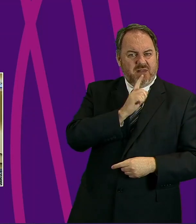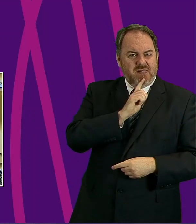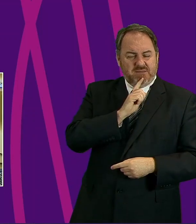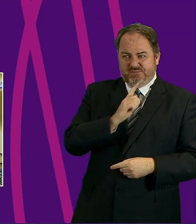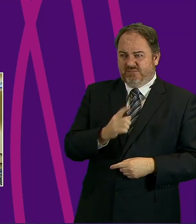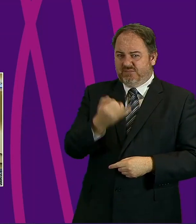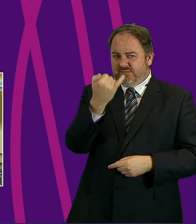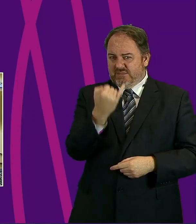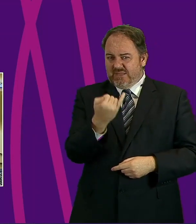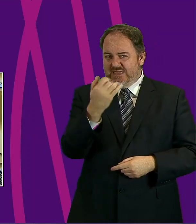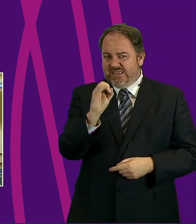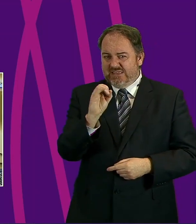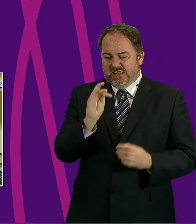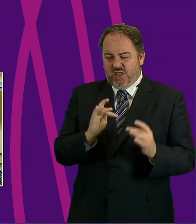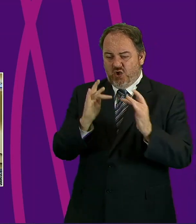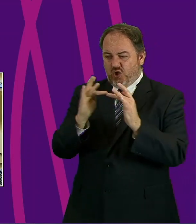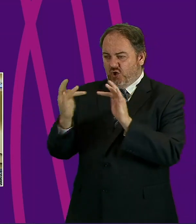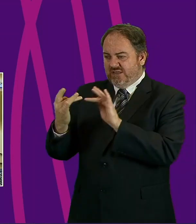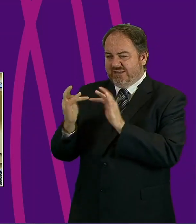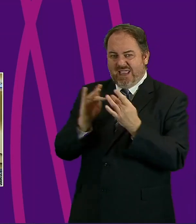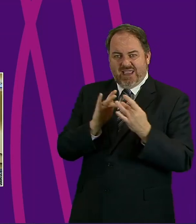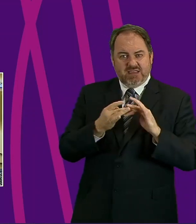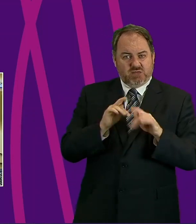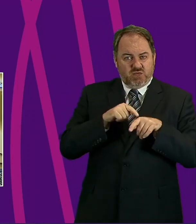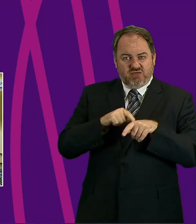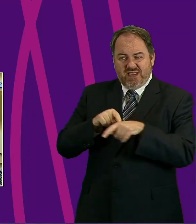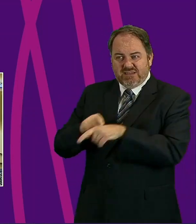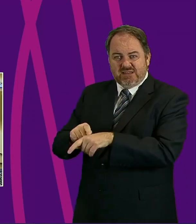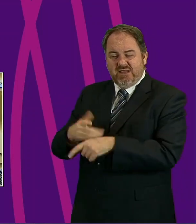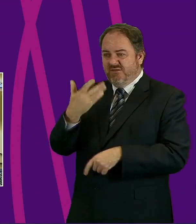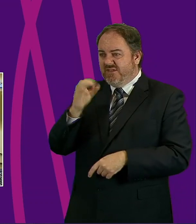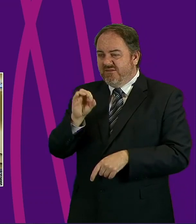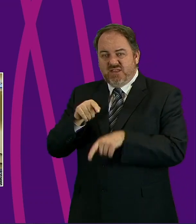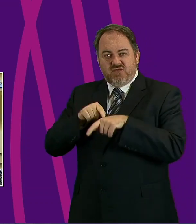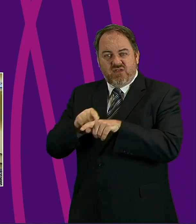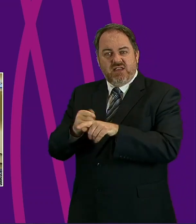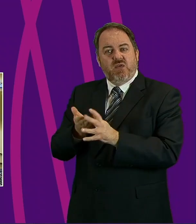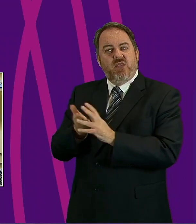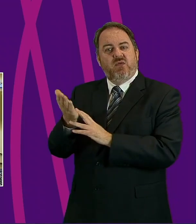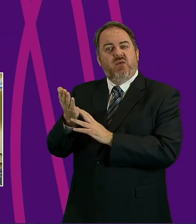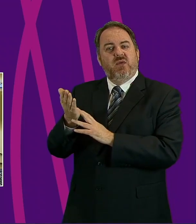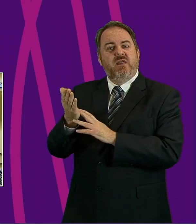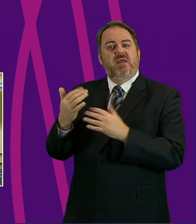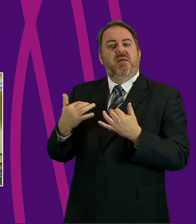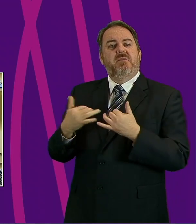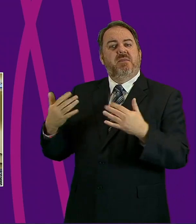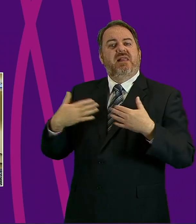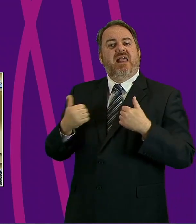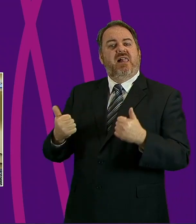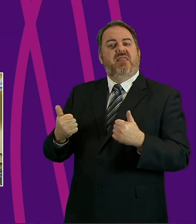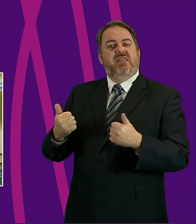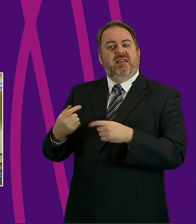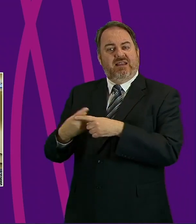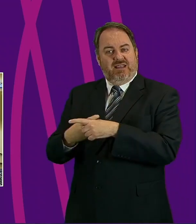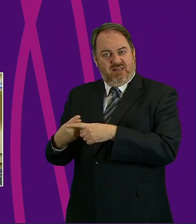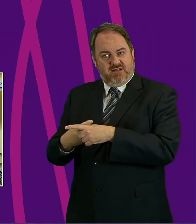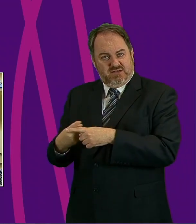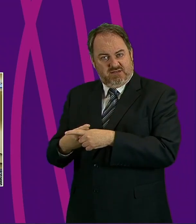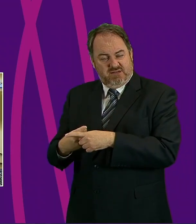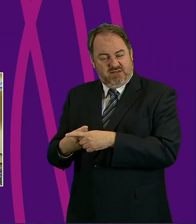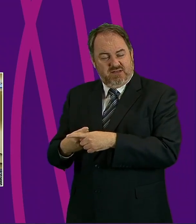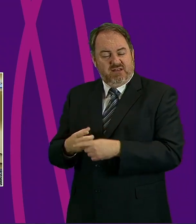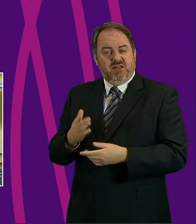were traced in Scotland. I believe more than 50 were traced by Public Health England south of the border. And at any time, if that incident